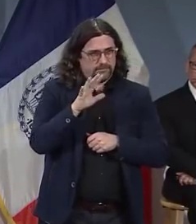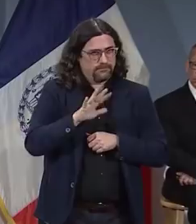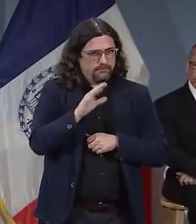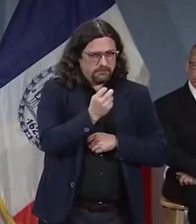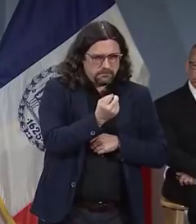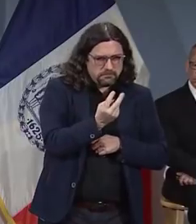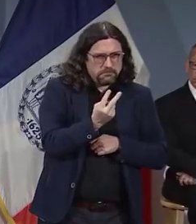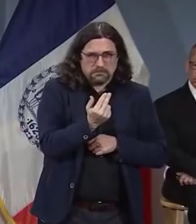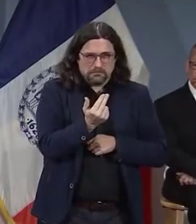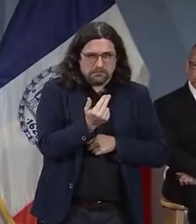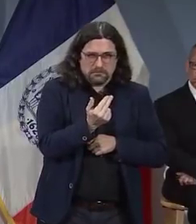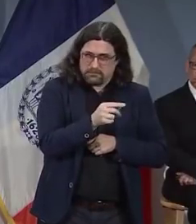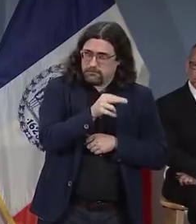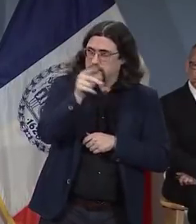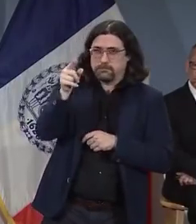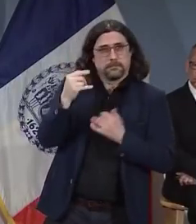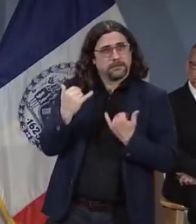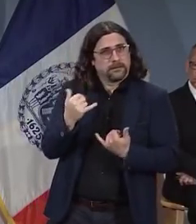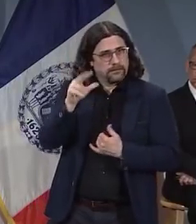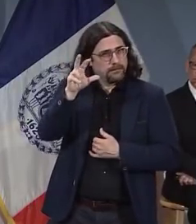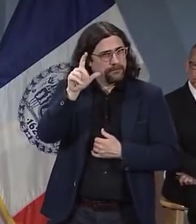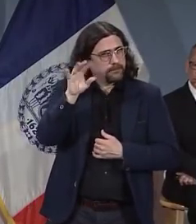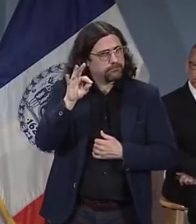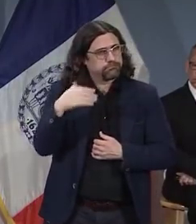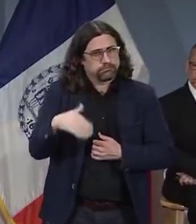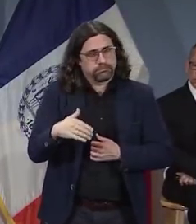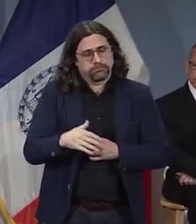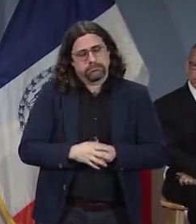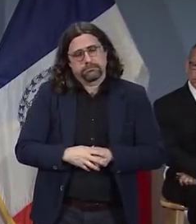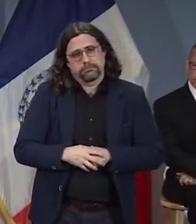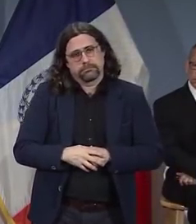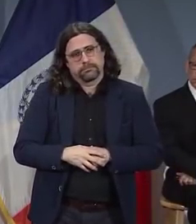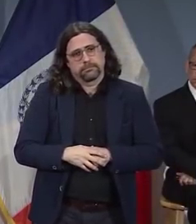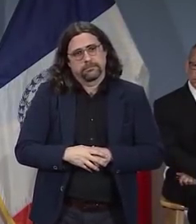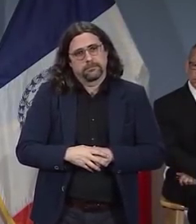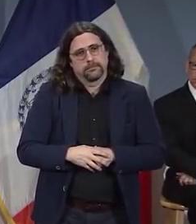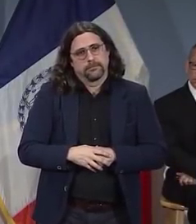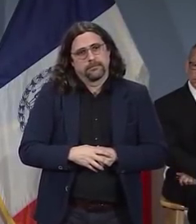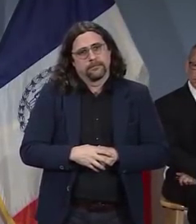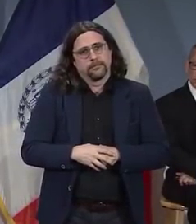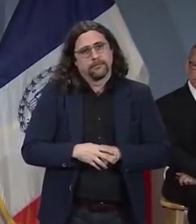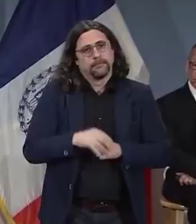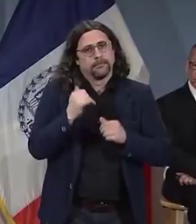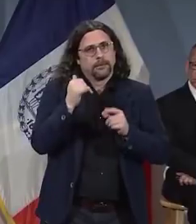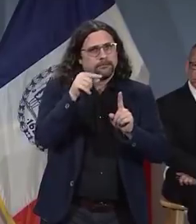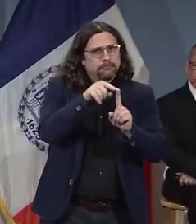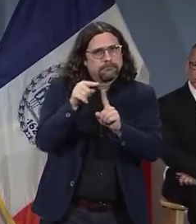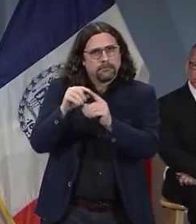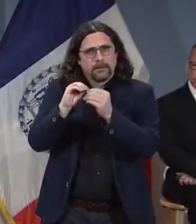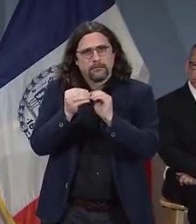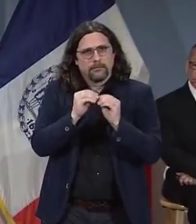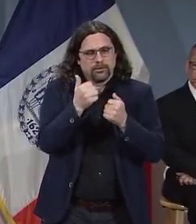A borough breakdown from numbers earlier in the day. They will not add up to 329, but it'll give you a flavor of the